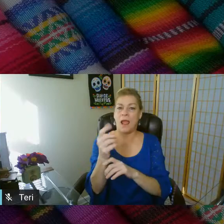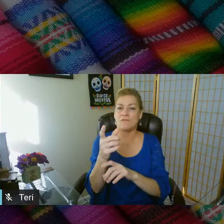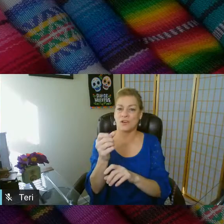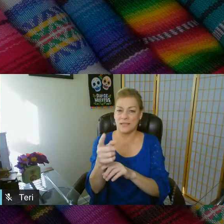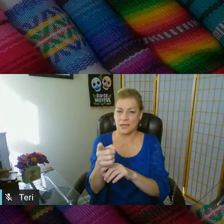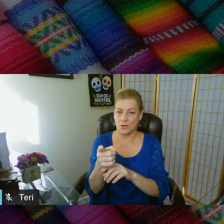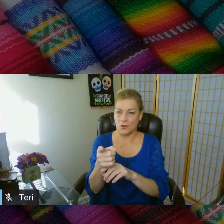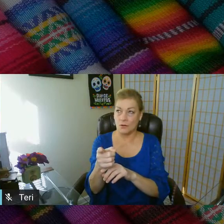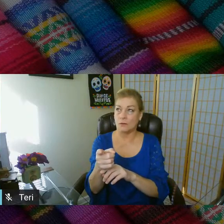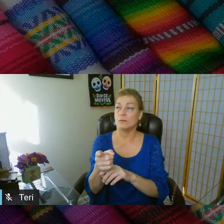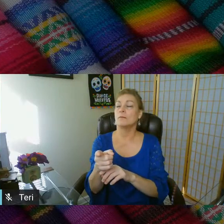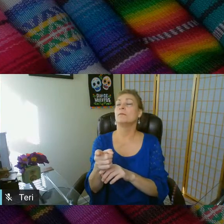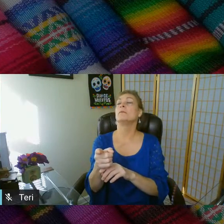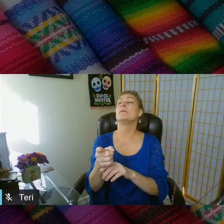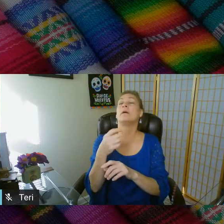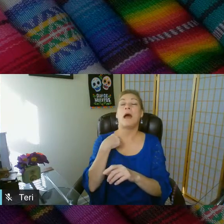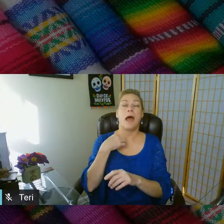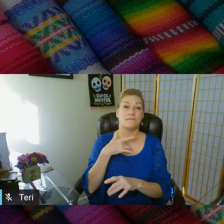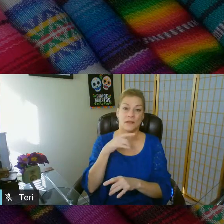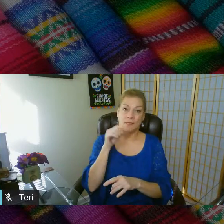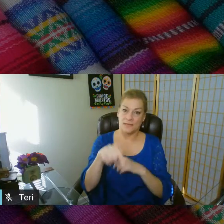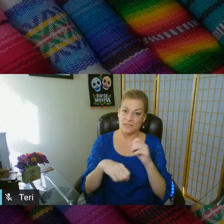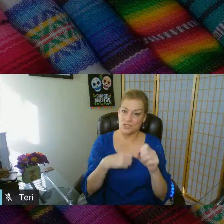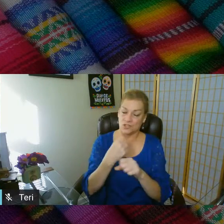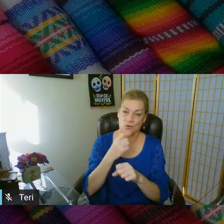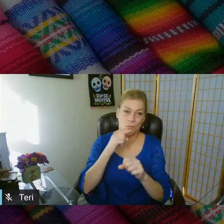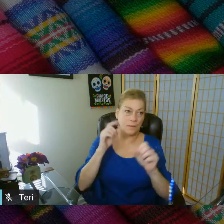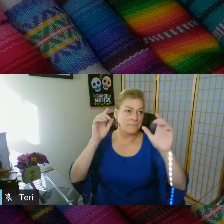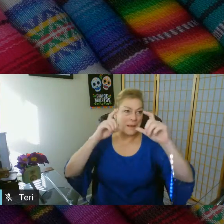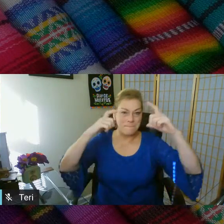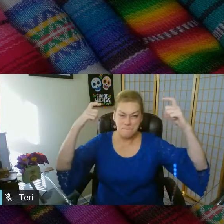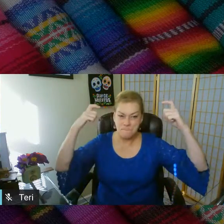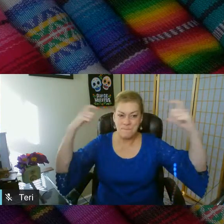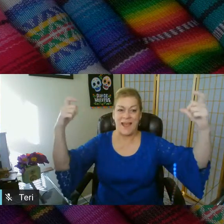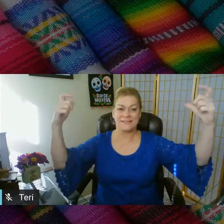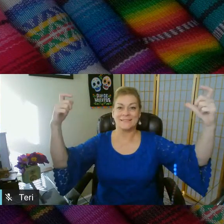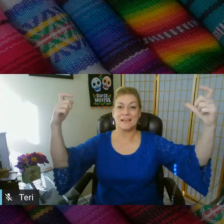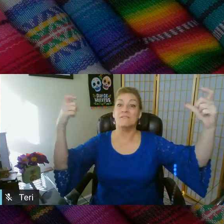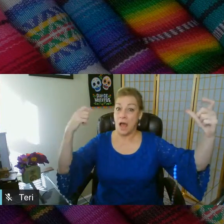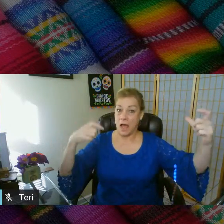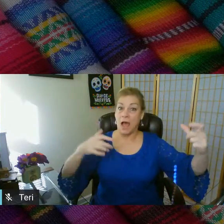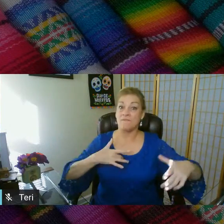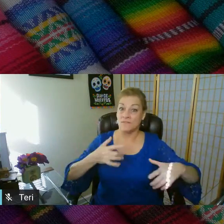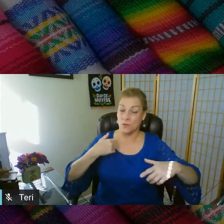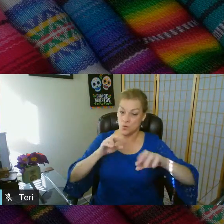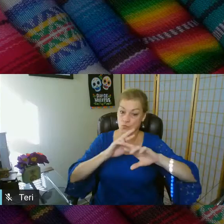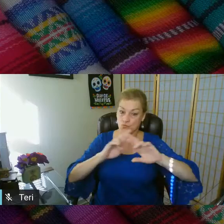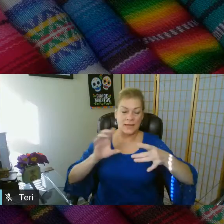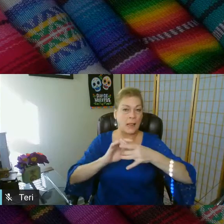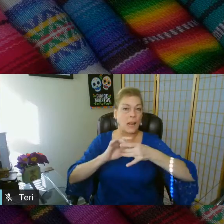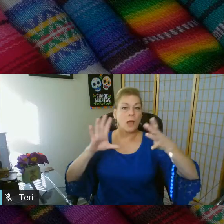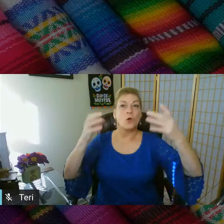is going to be massive. I think we are ready to let go of so much that has come our way this